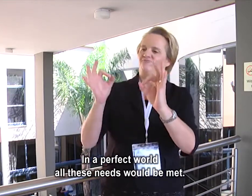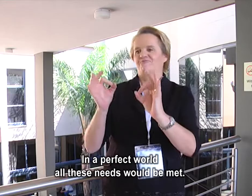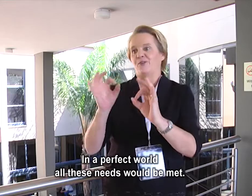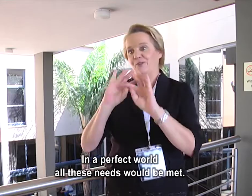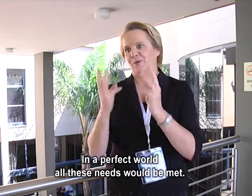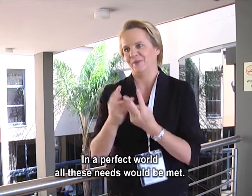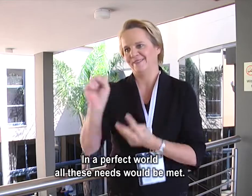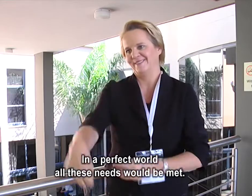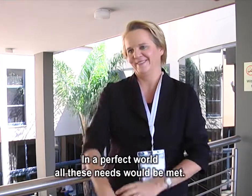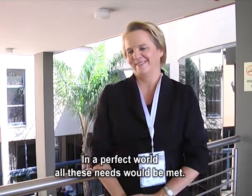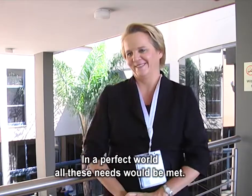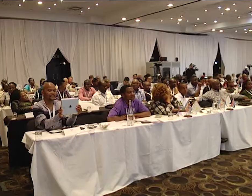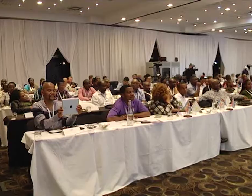be met.